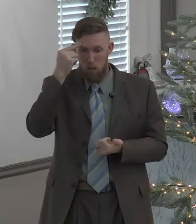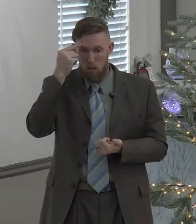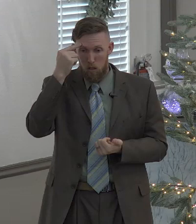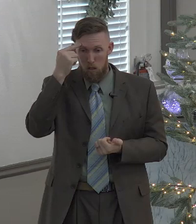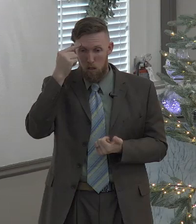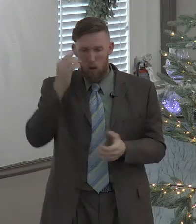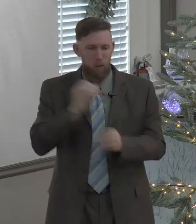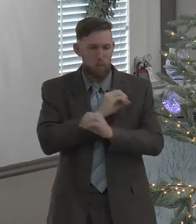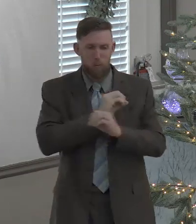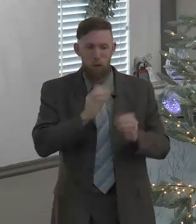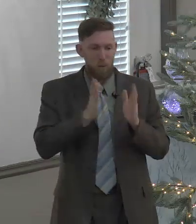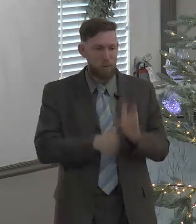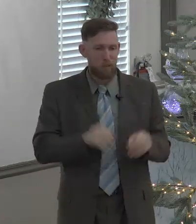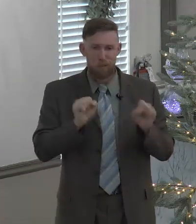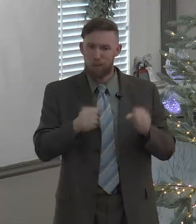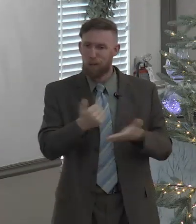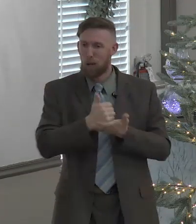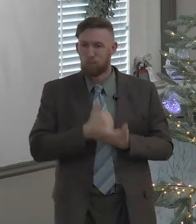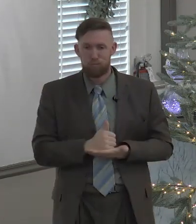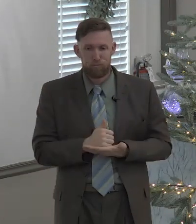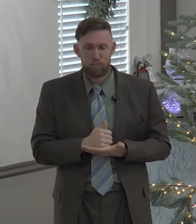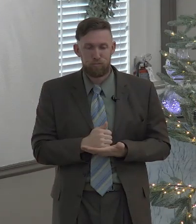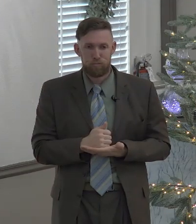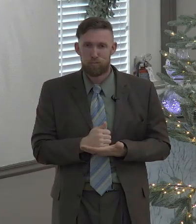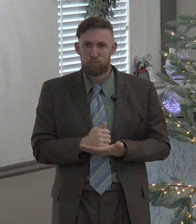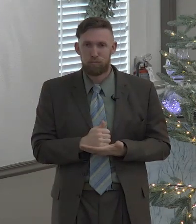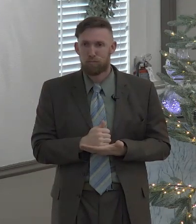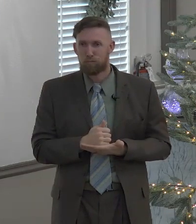and we instantly go to, well,